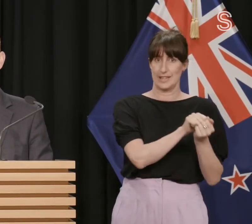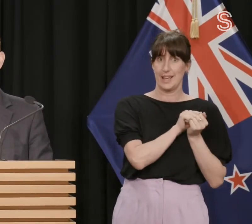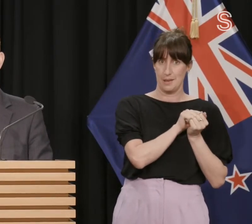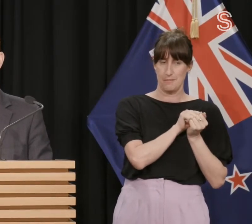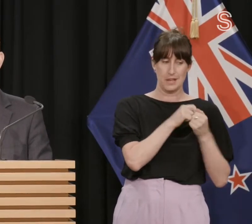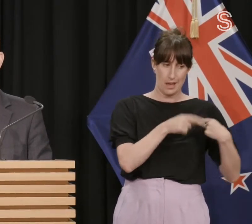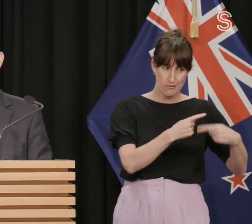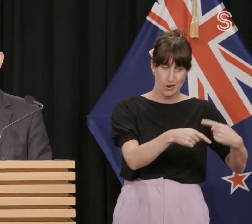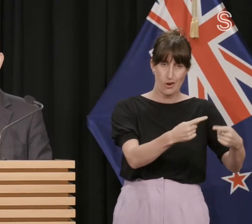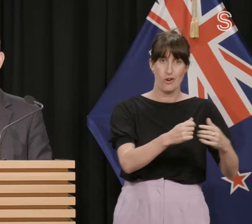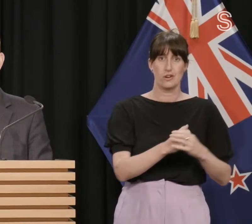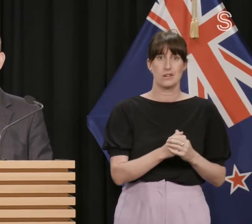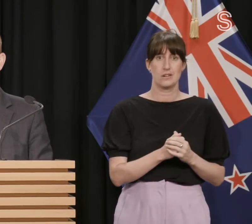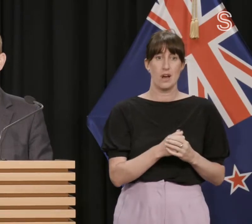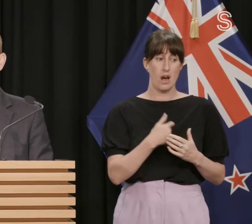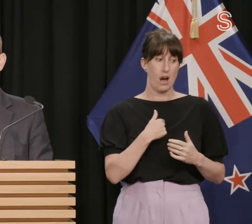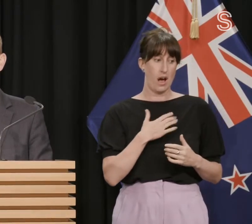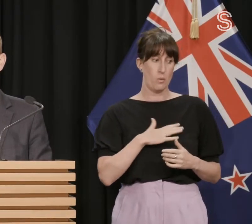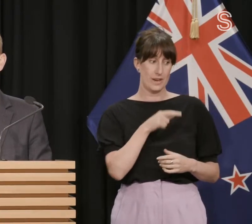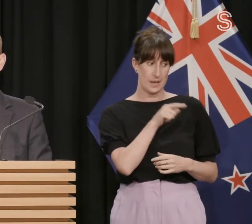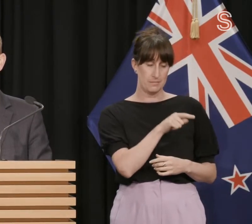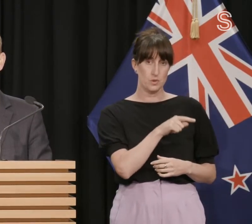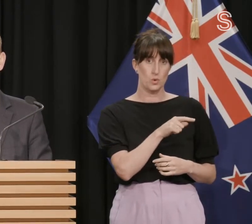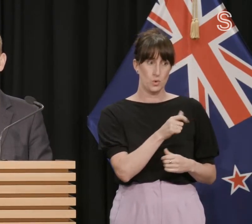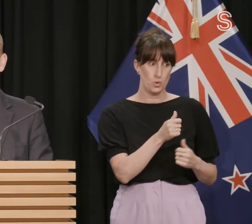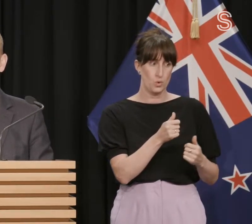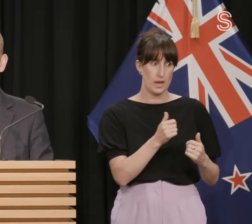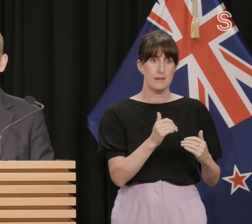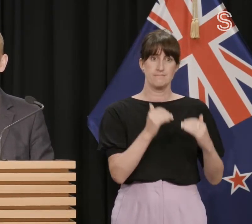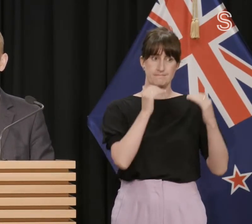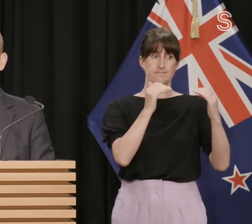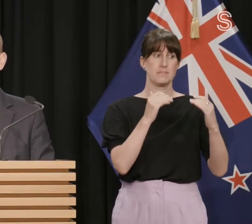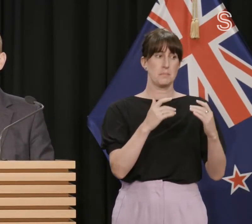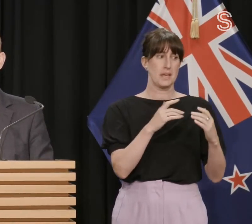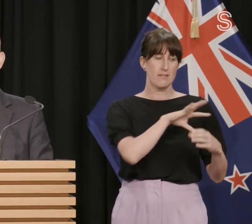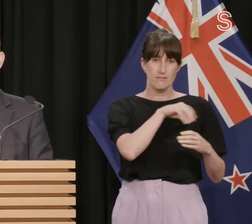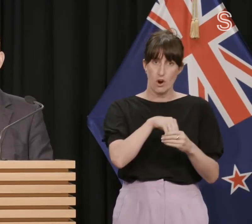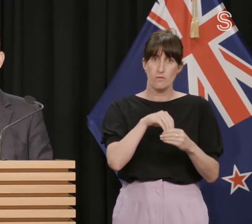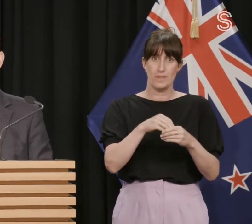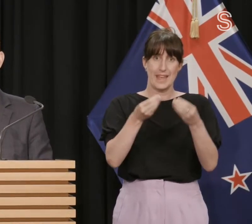those. I wanted him to play a bigger role in the economic team.